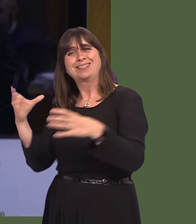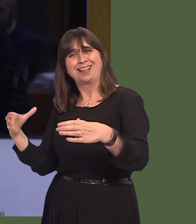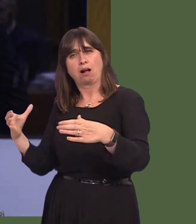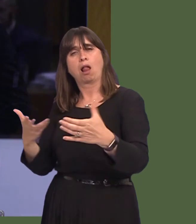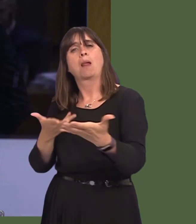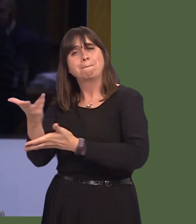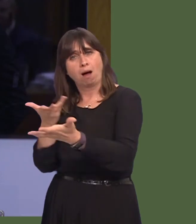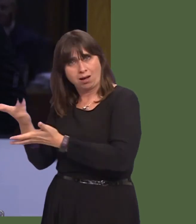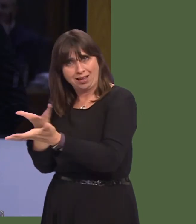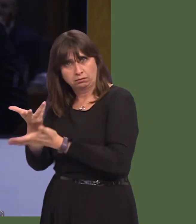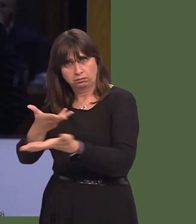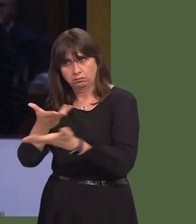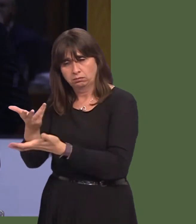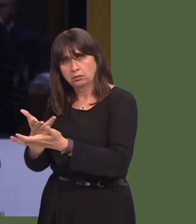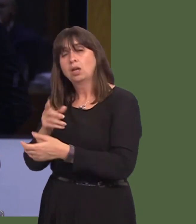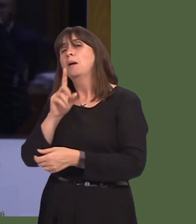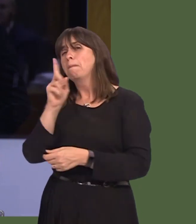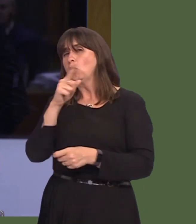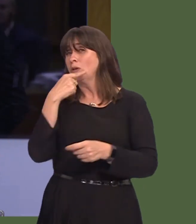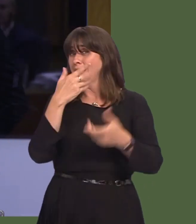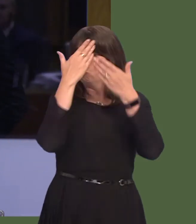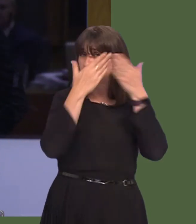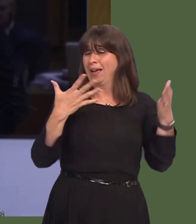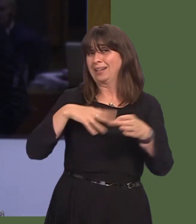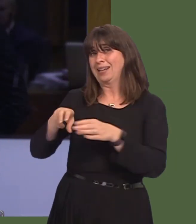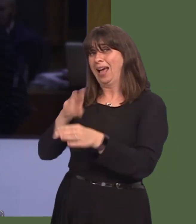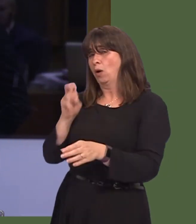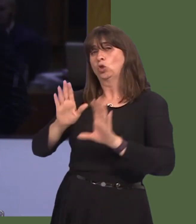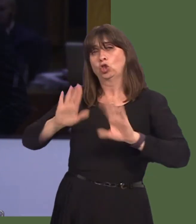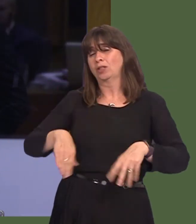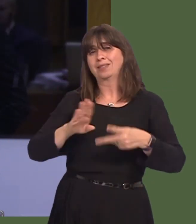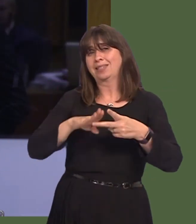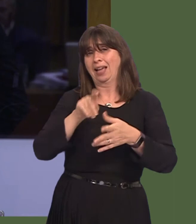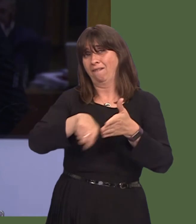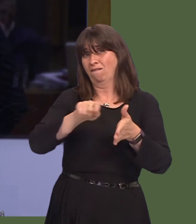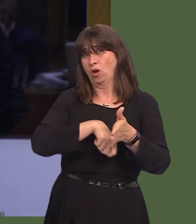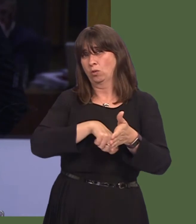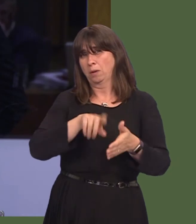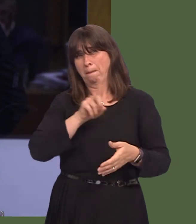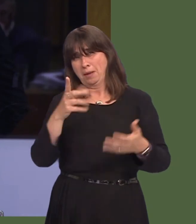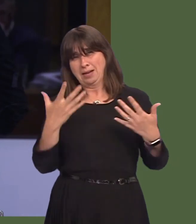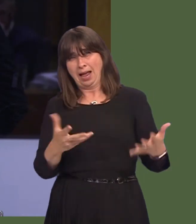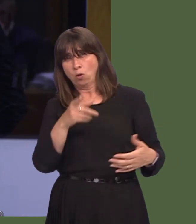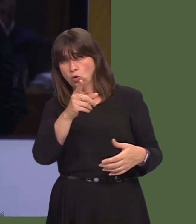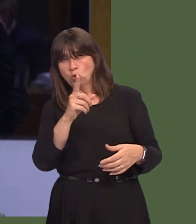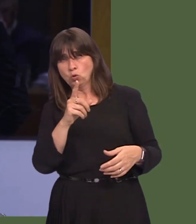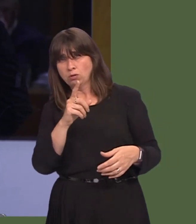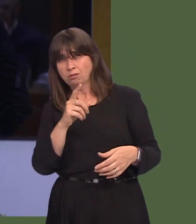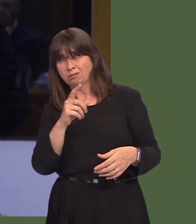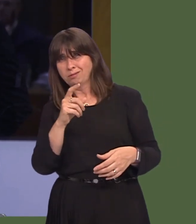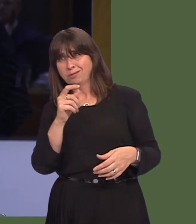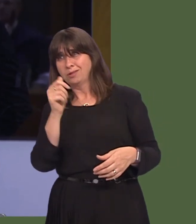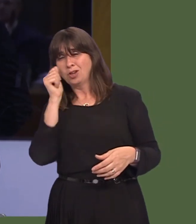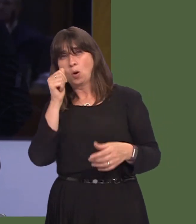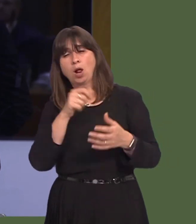have suggested you respect the referendum result and there shouldn't be a second referendum. However, you're no longer able to claim that that